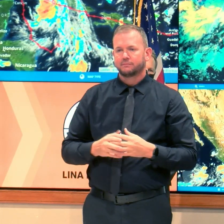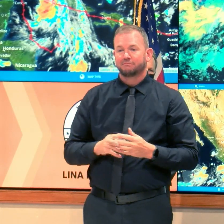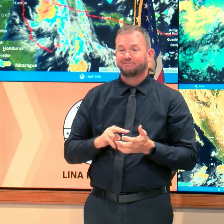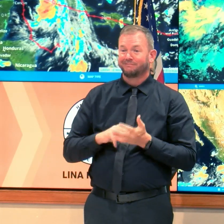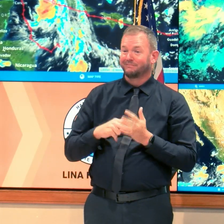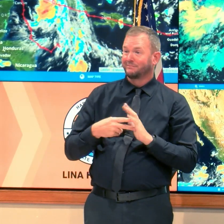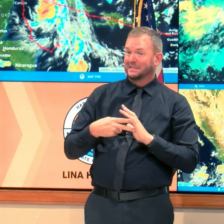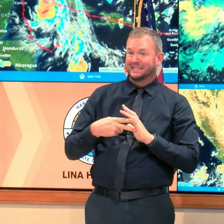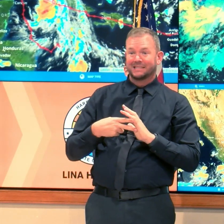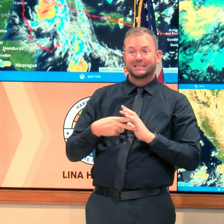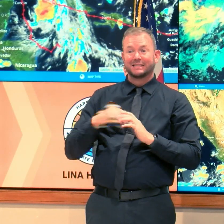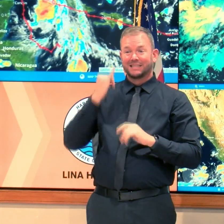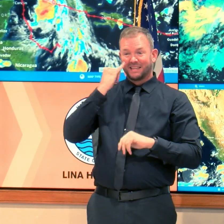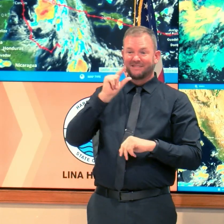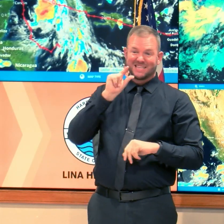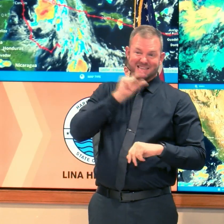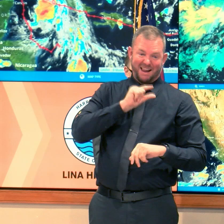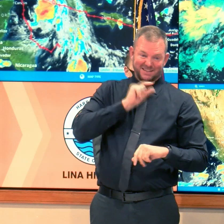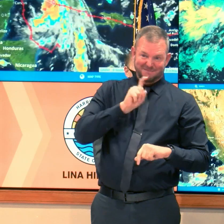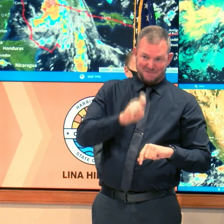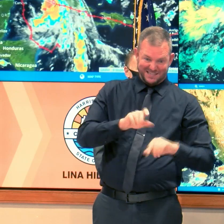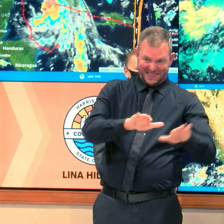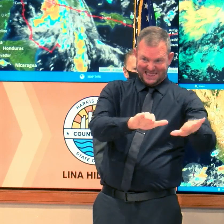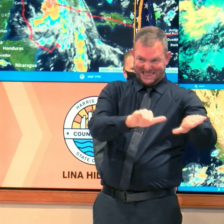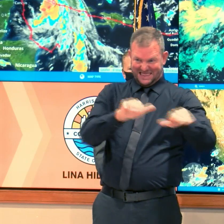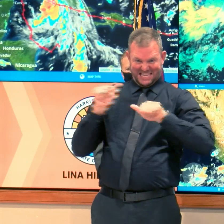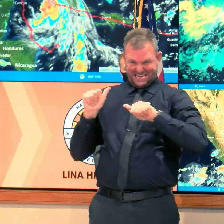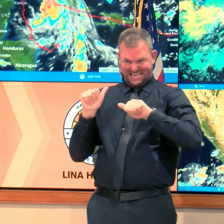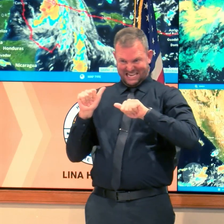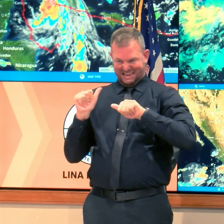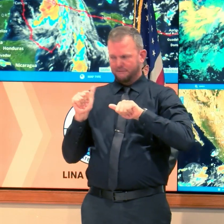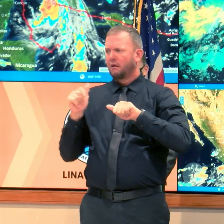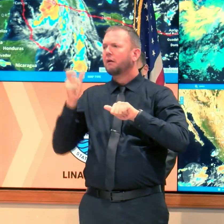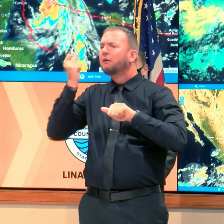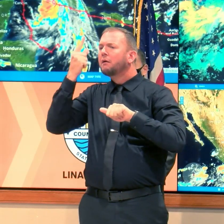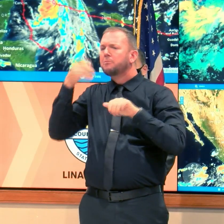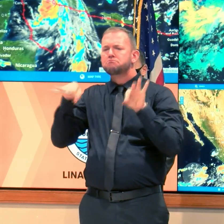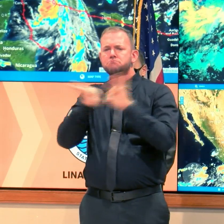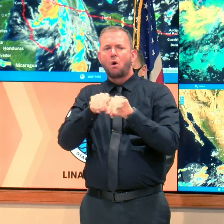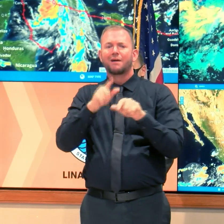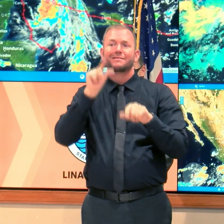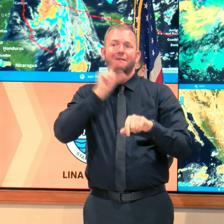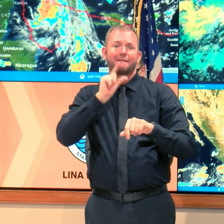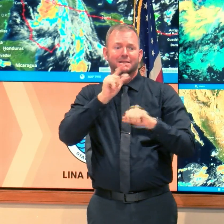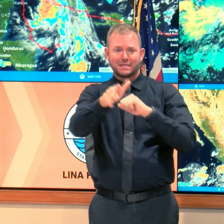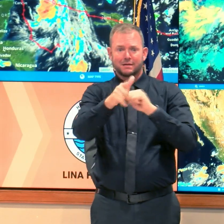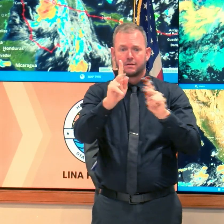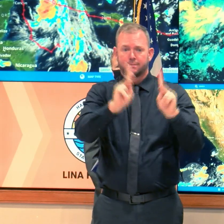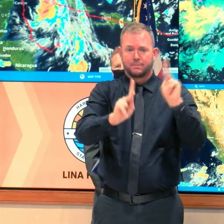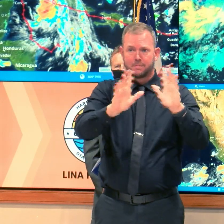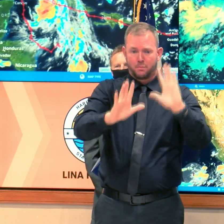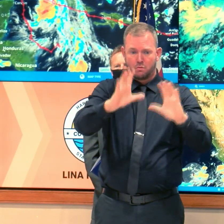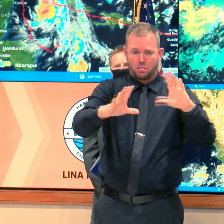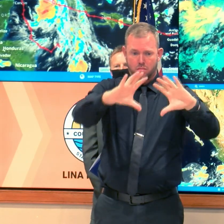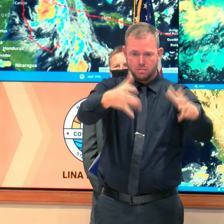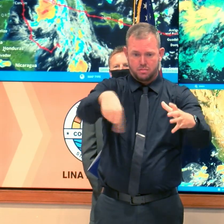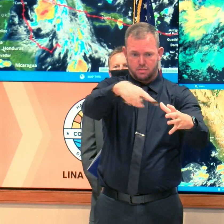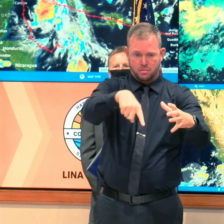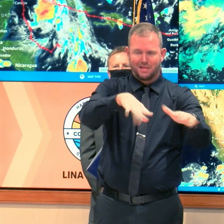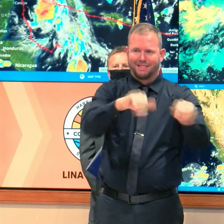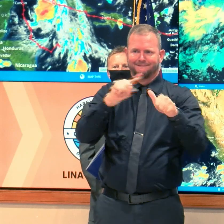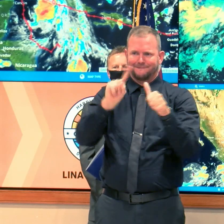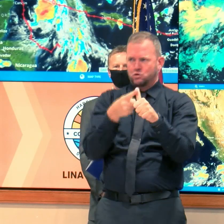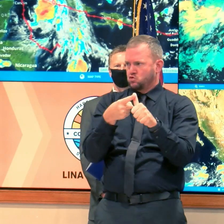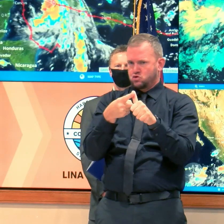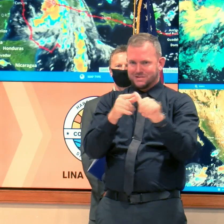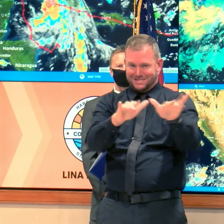example, if people are going to be evacuating either from Port Arthur, from Chambers to Galveston County, to the extent